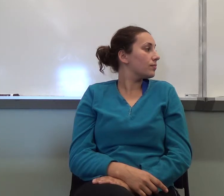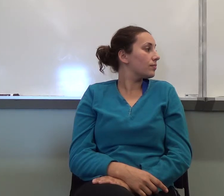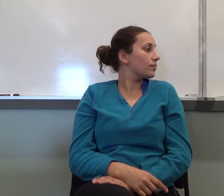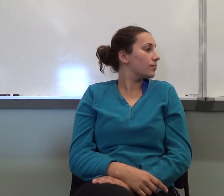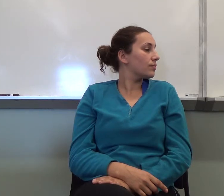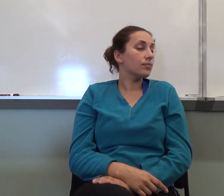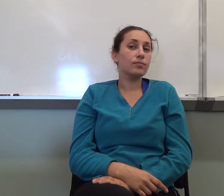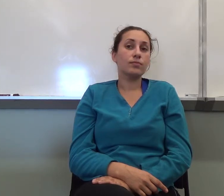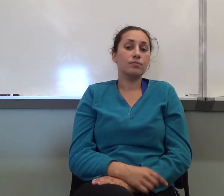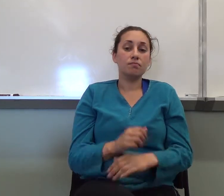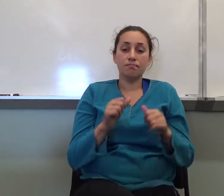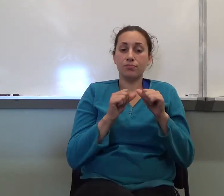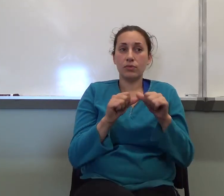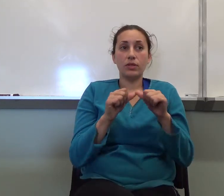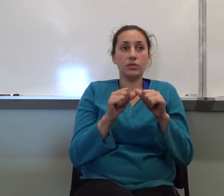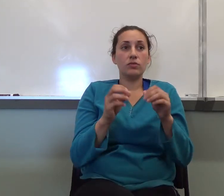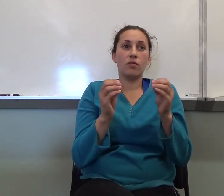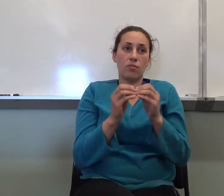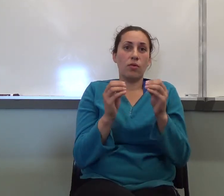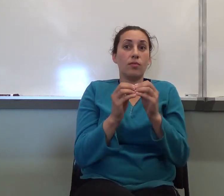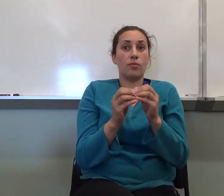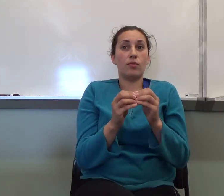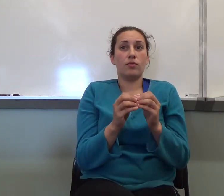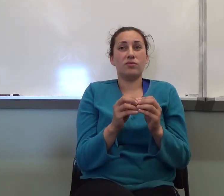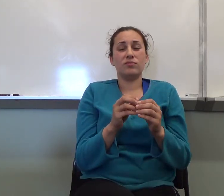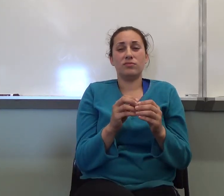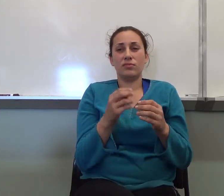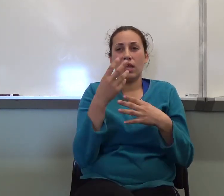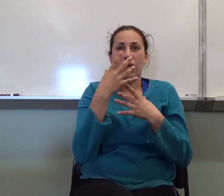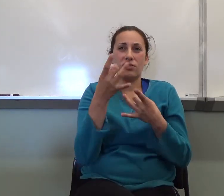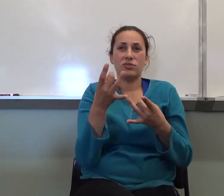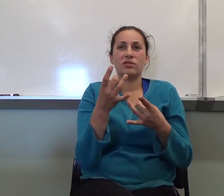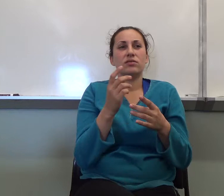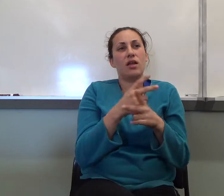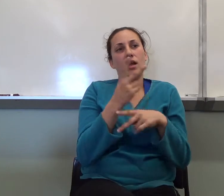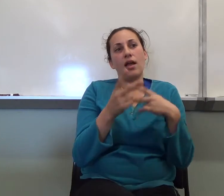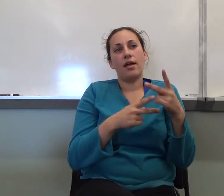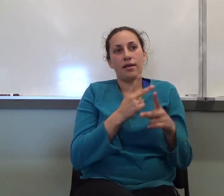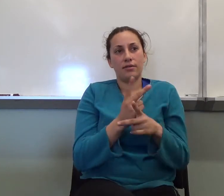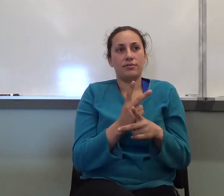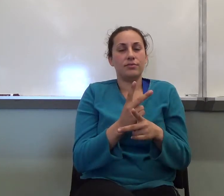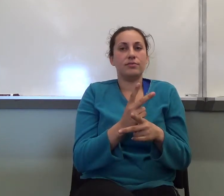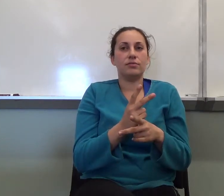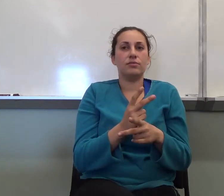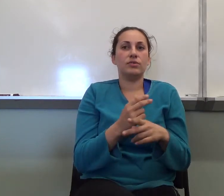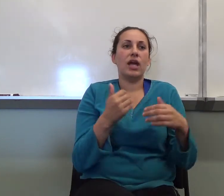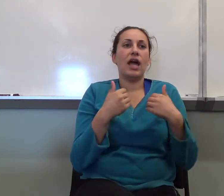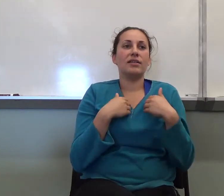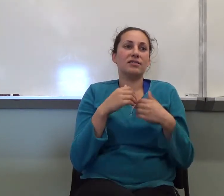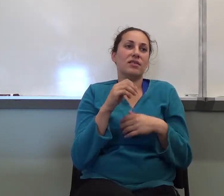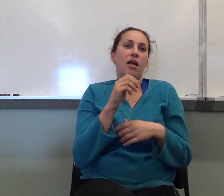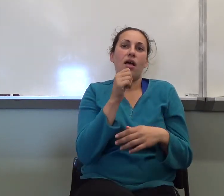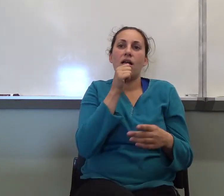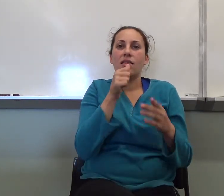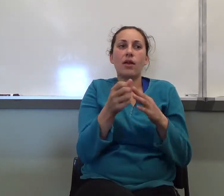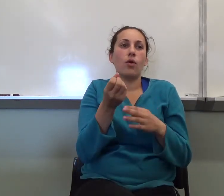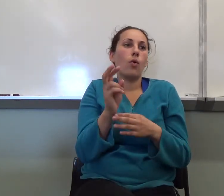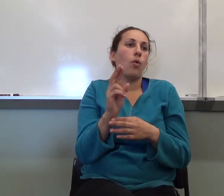As we go further, more and more we're going to be interested in the type which has an unknown in it. So let's go back to that. Let's try another one of those.